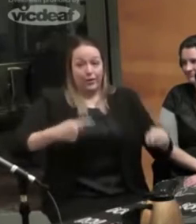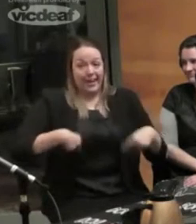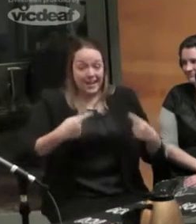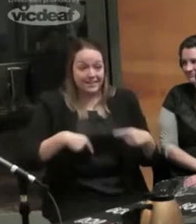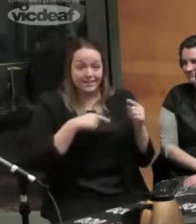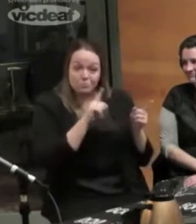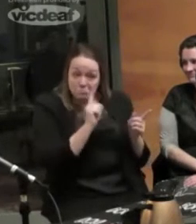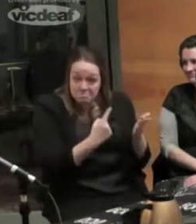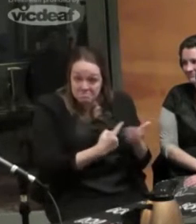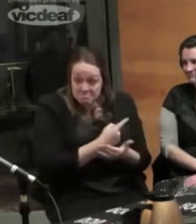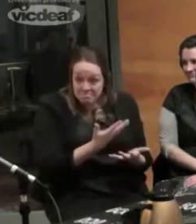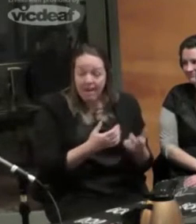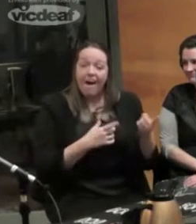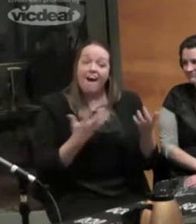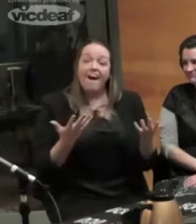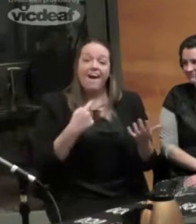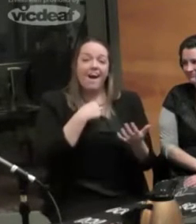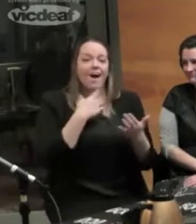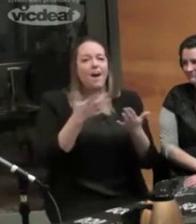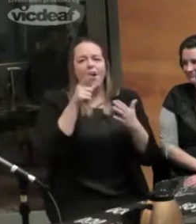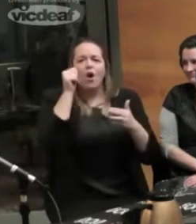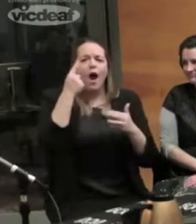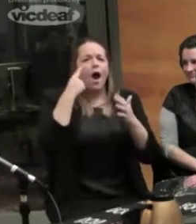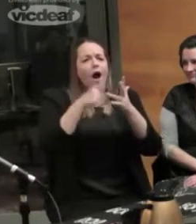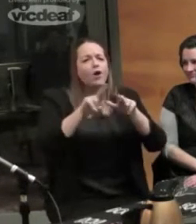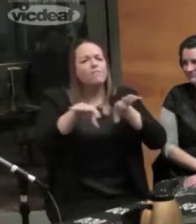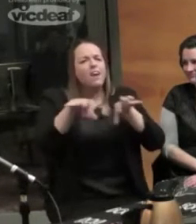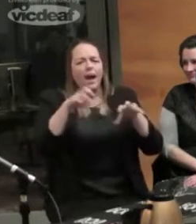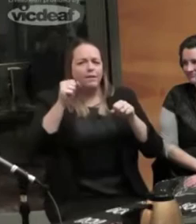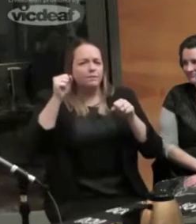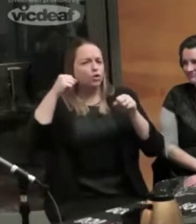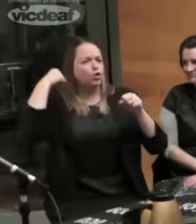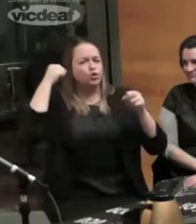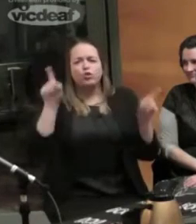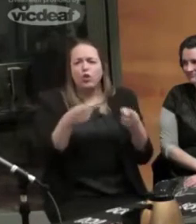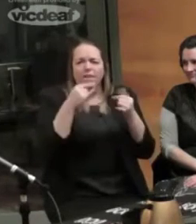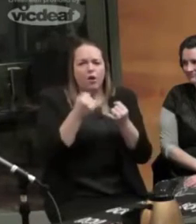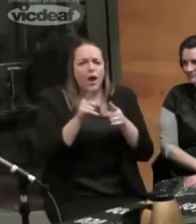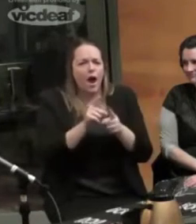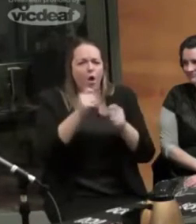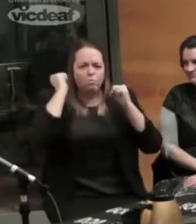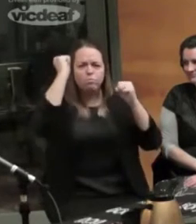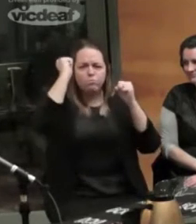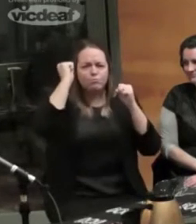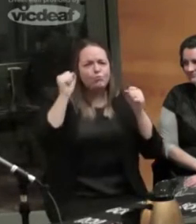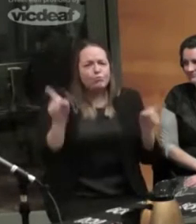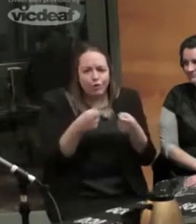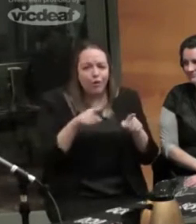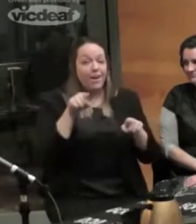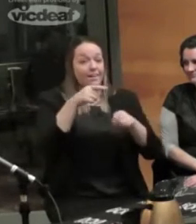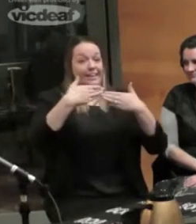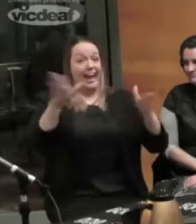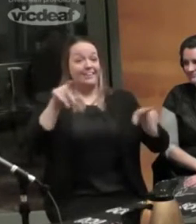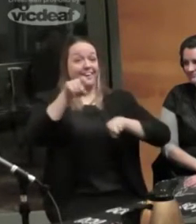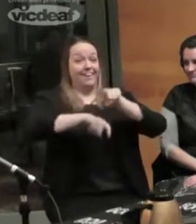I played the Eye of the Tiger theme song as he... as he left the front gate and he immediately